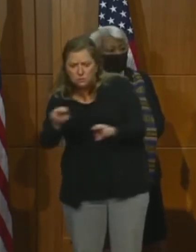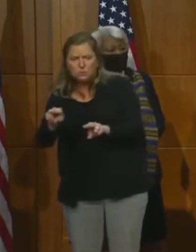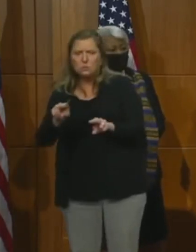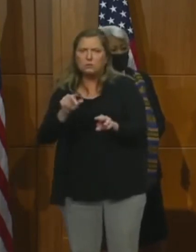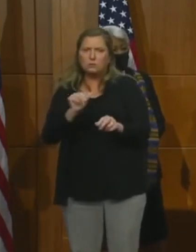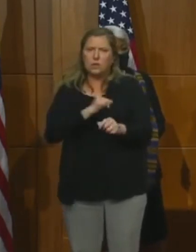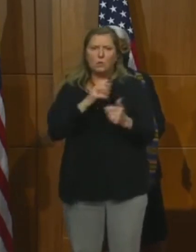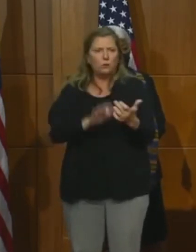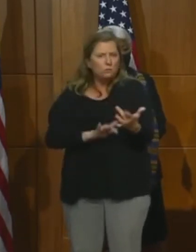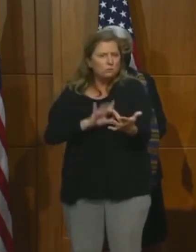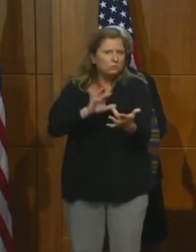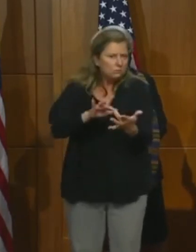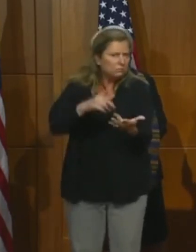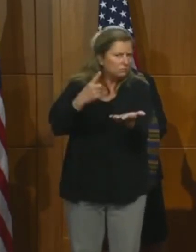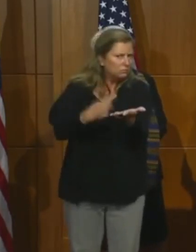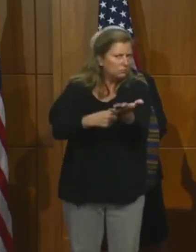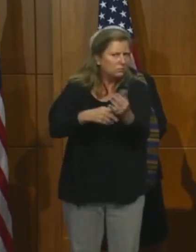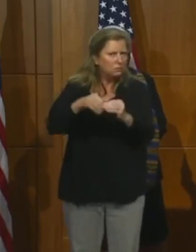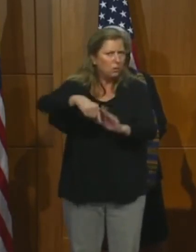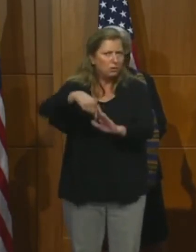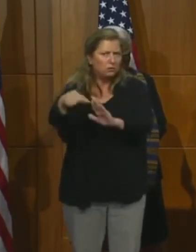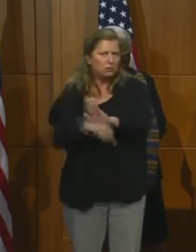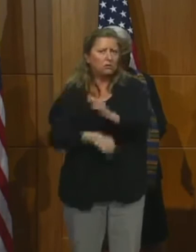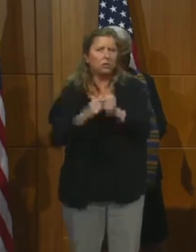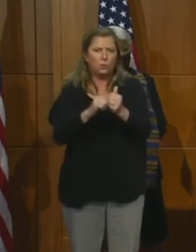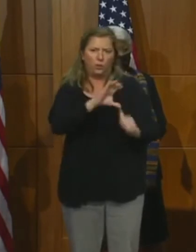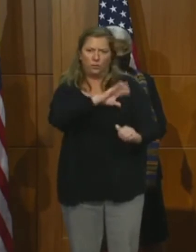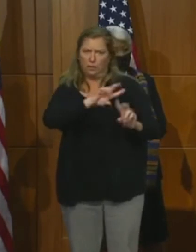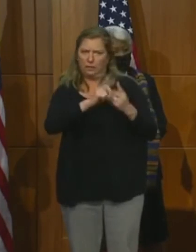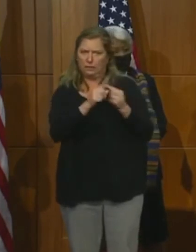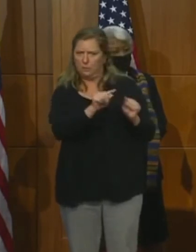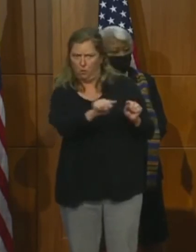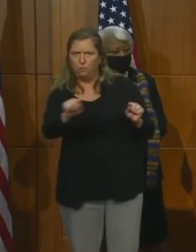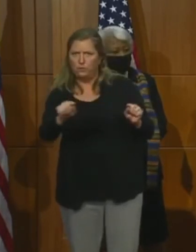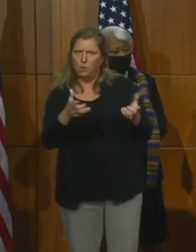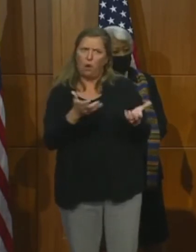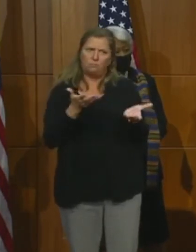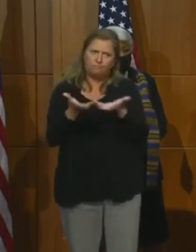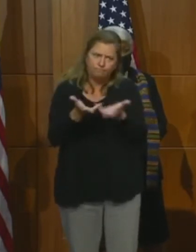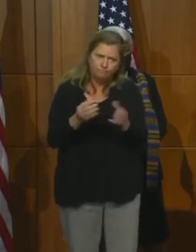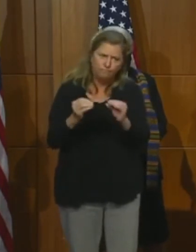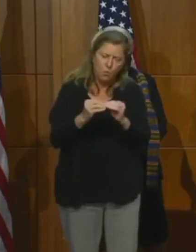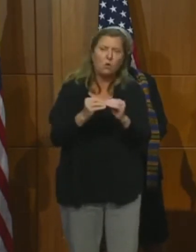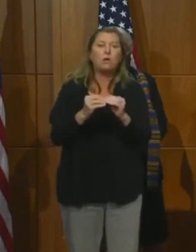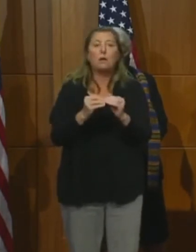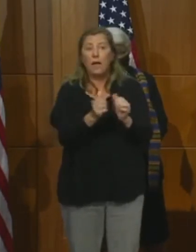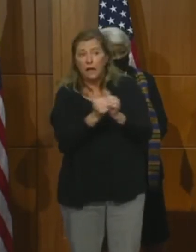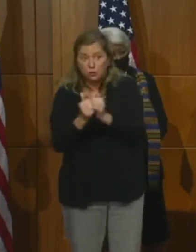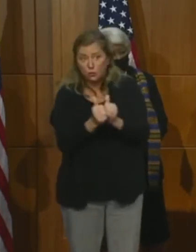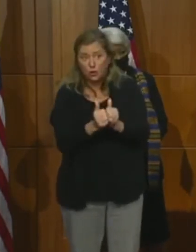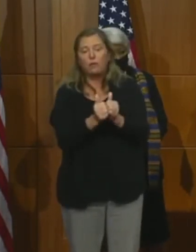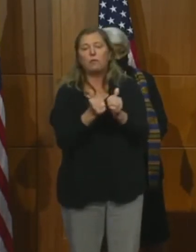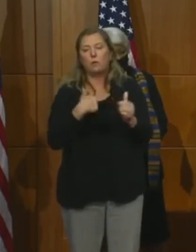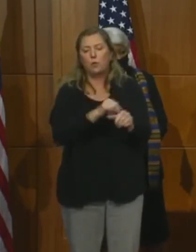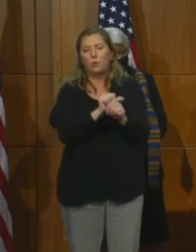out and discuss this further with the police departments, and we will move forward together. So that's what I was referring